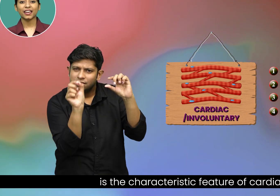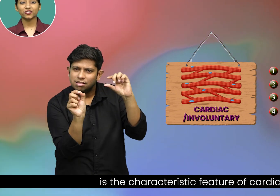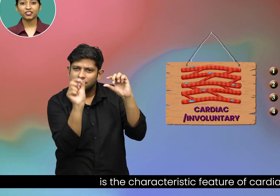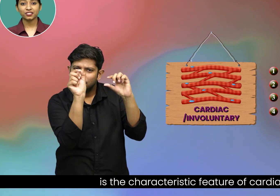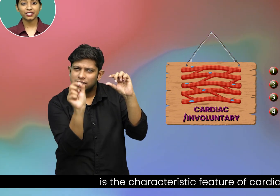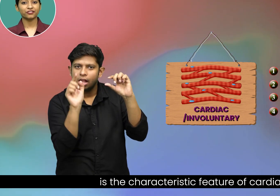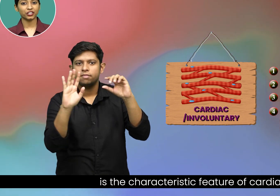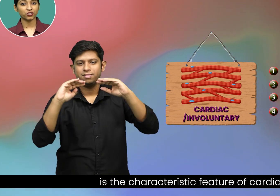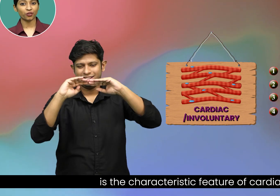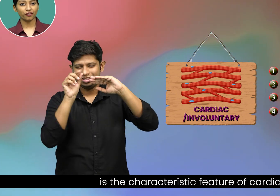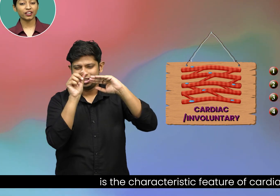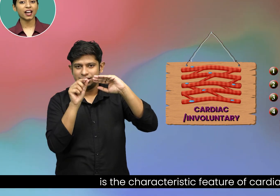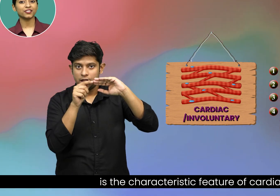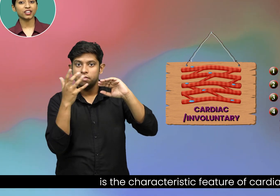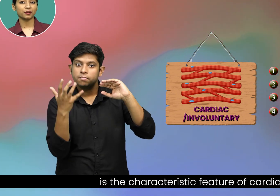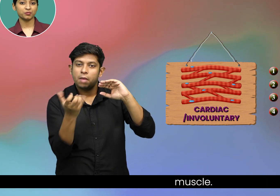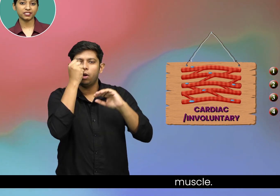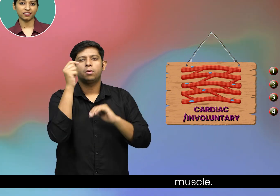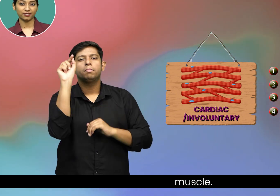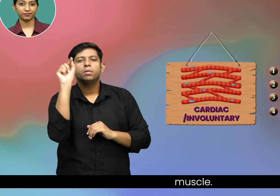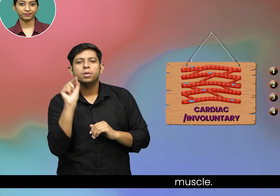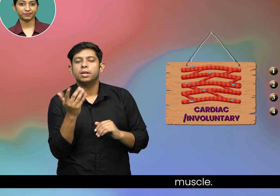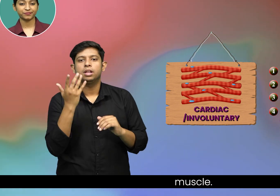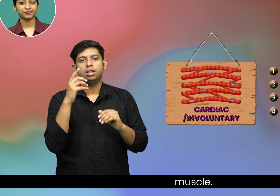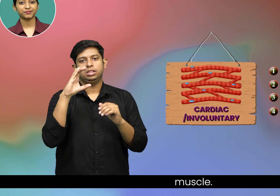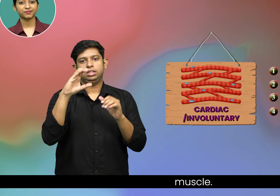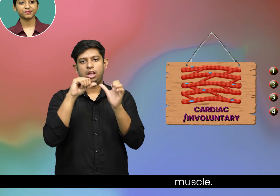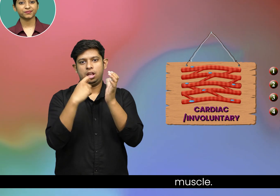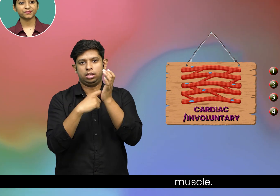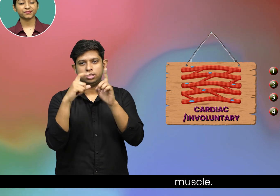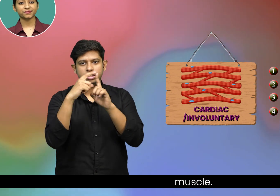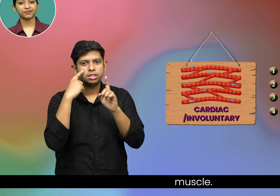is a characteristic feature of cardiac muscle.